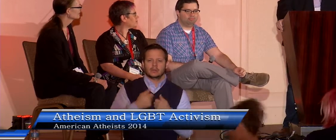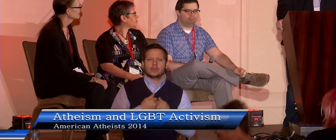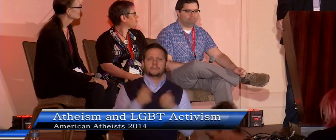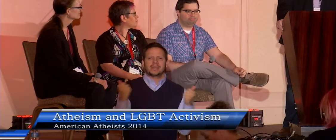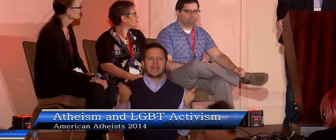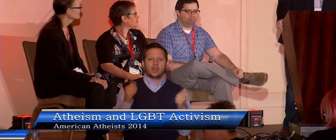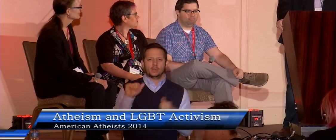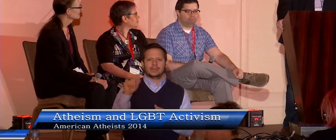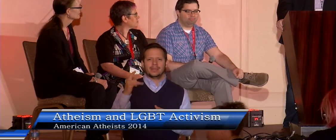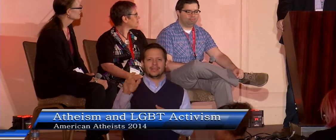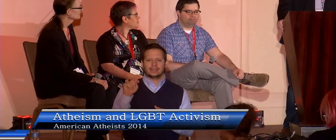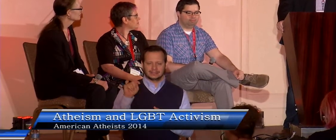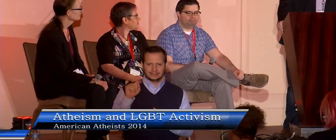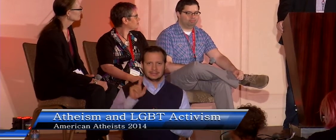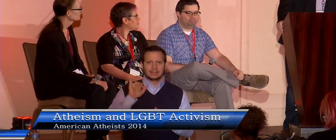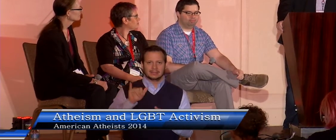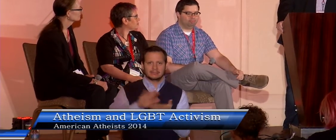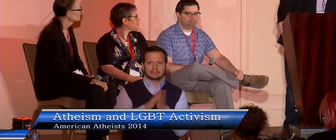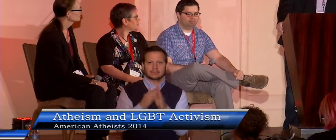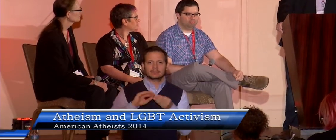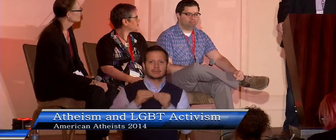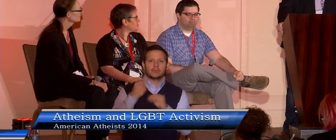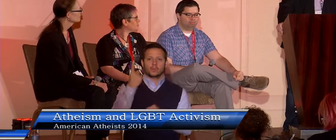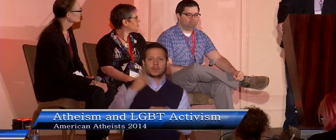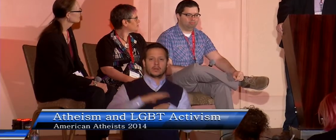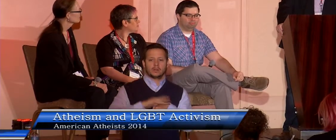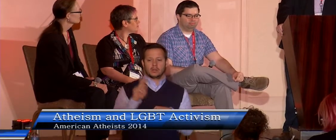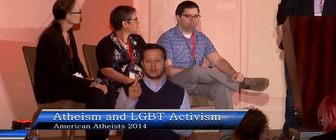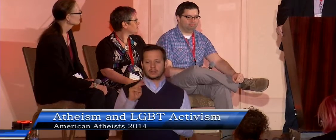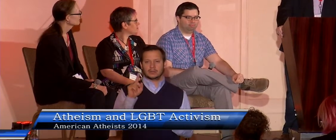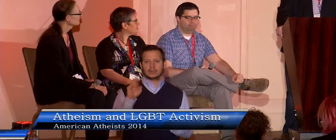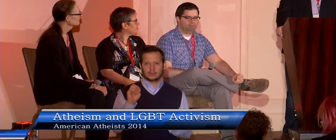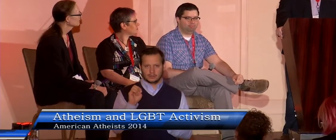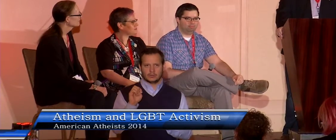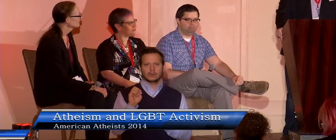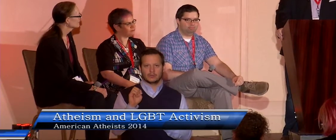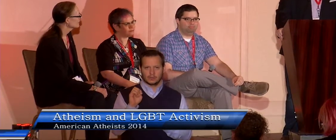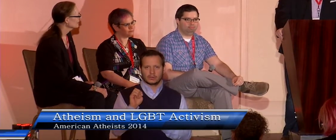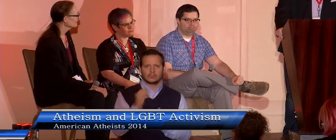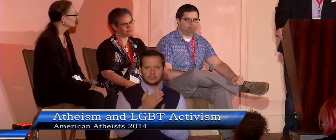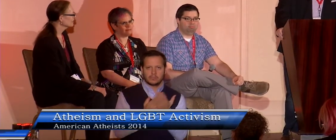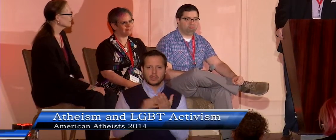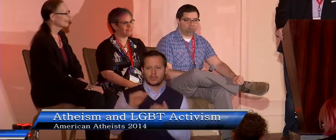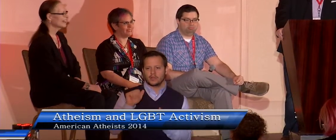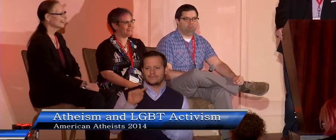which recently hit number one on the Kindle portion of Amazon under the atheism section.